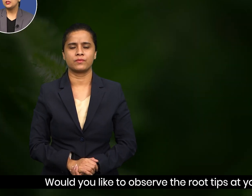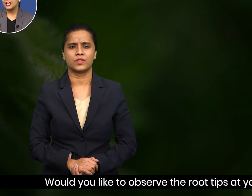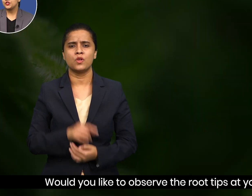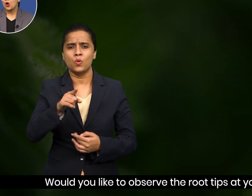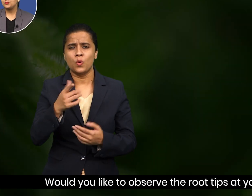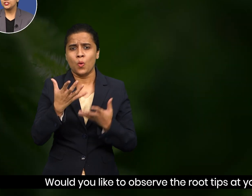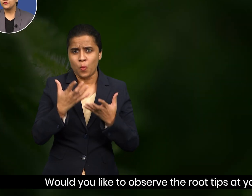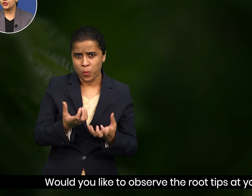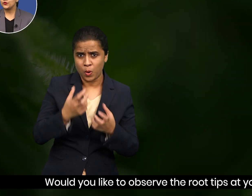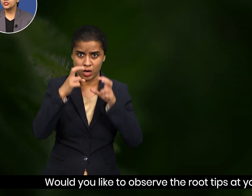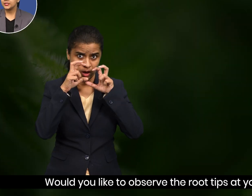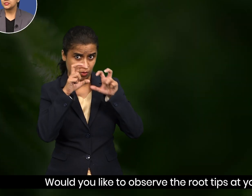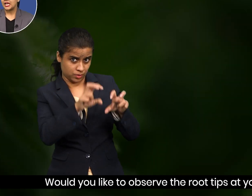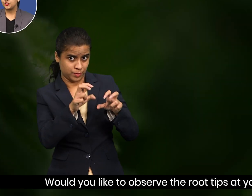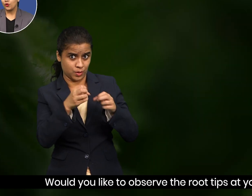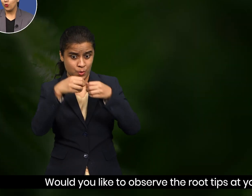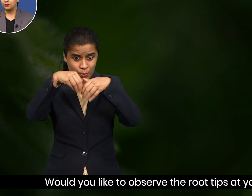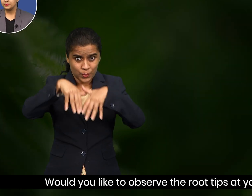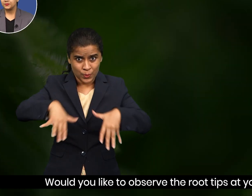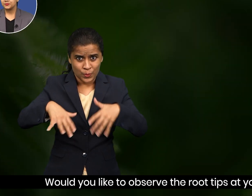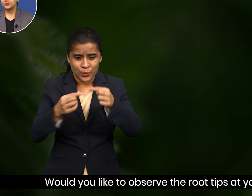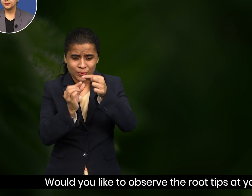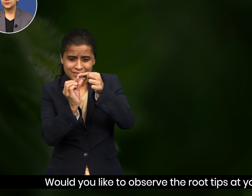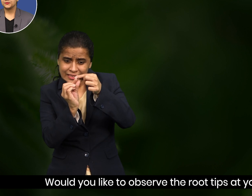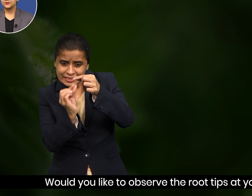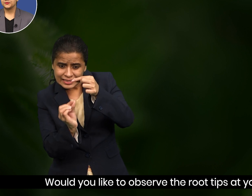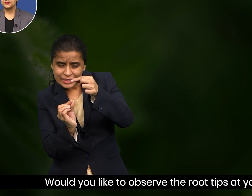Would you like to observe the root tips at your home?